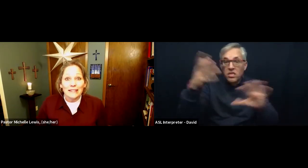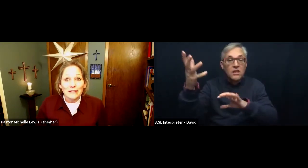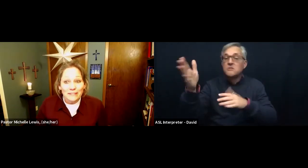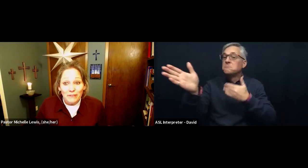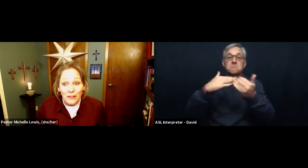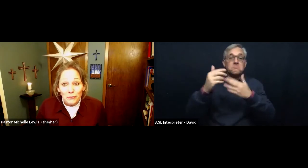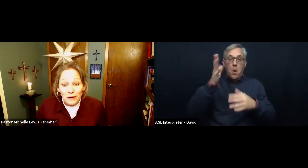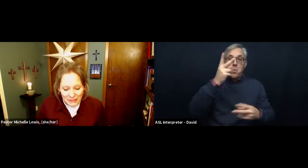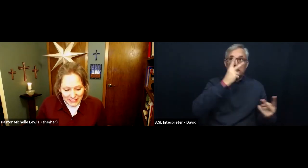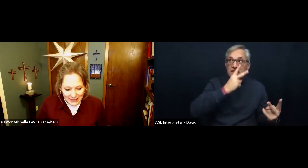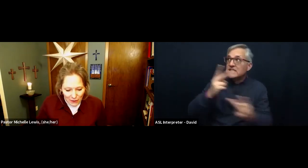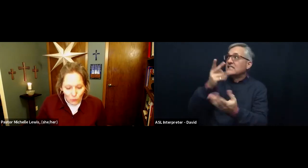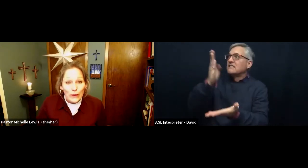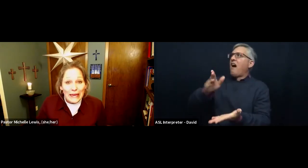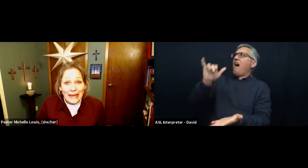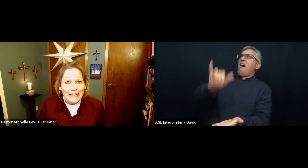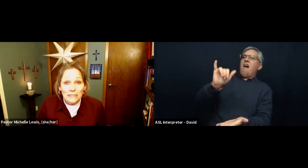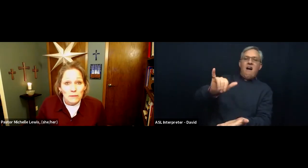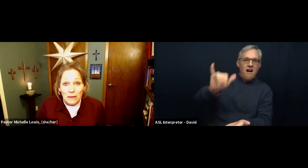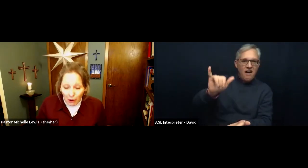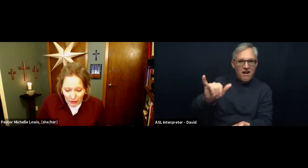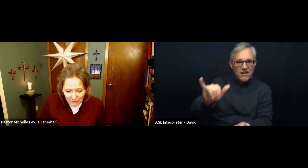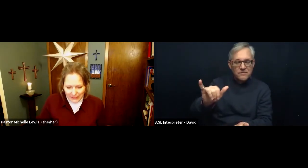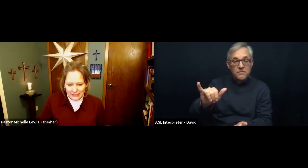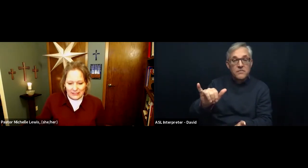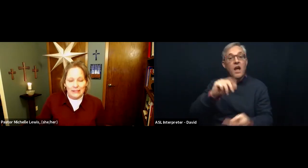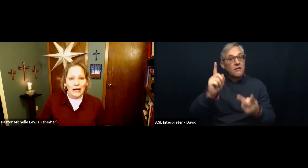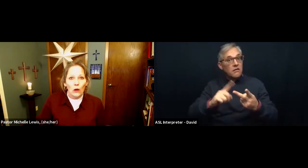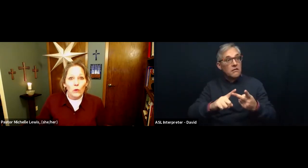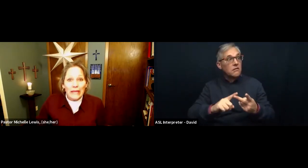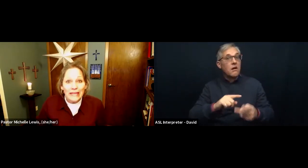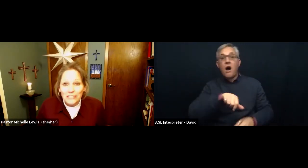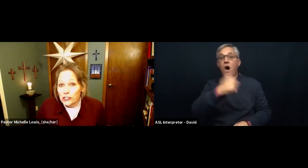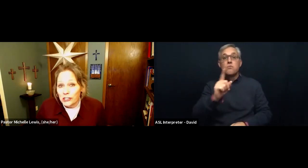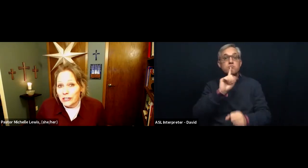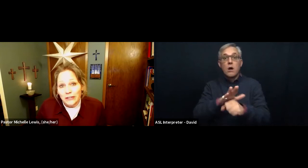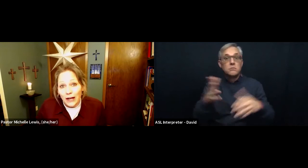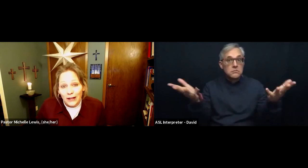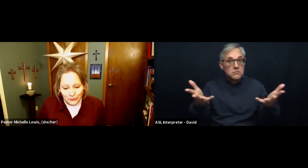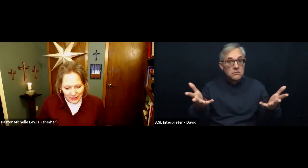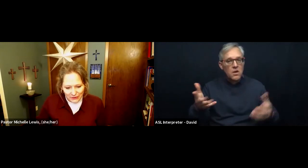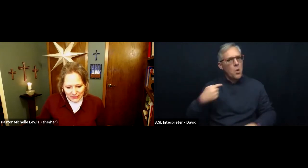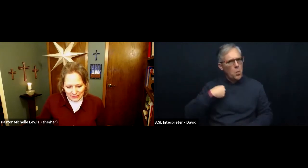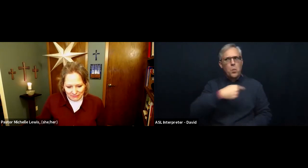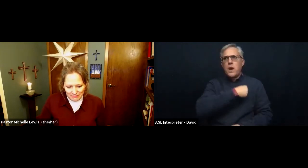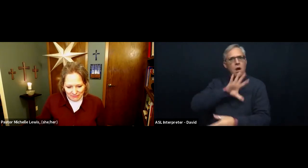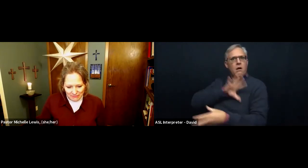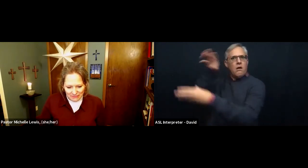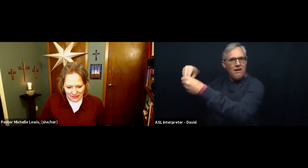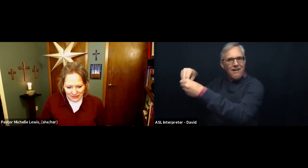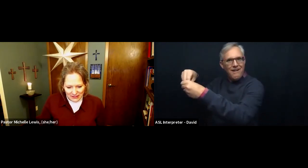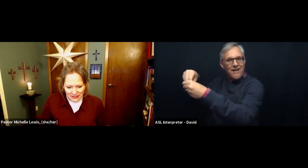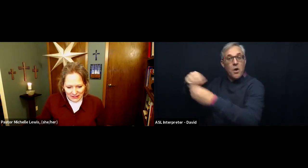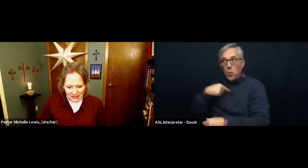And then this other promise that we get to be a part of it. We get to share God with others.